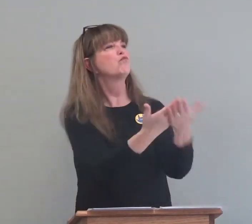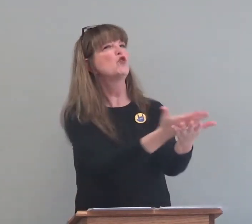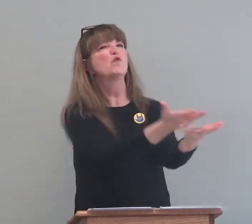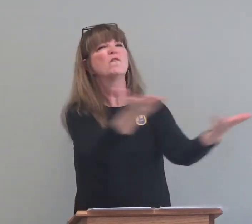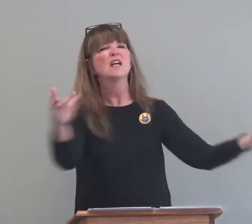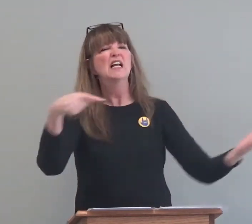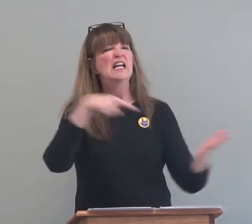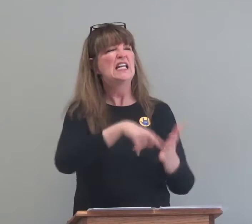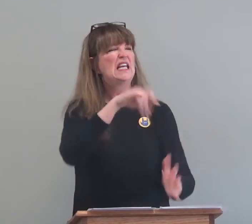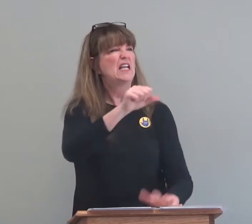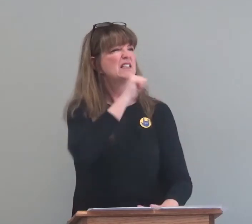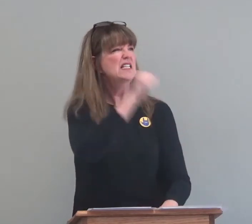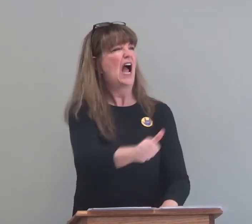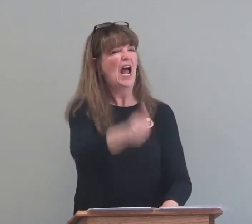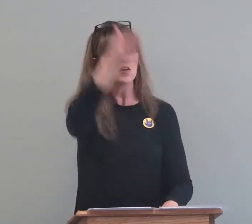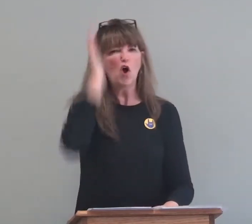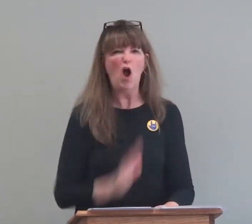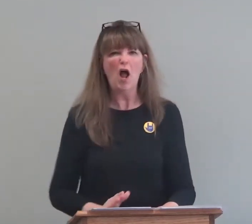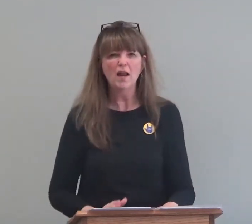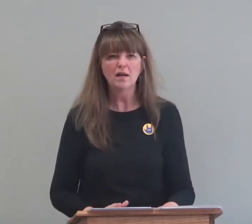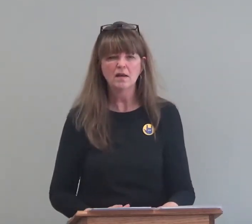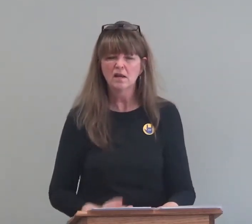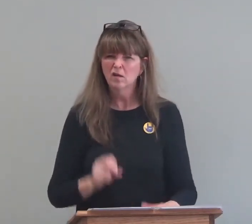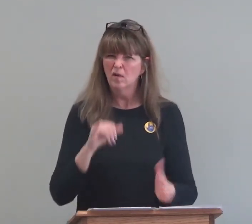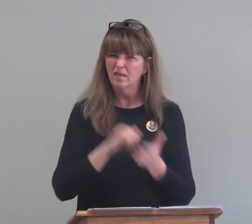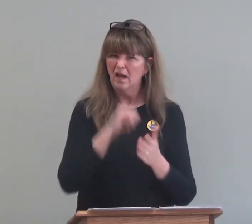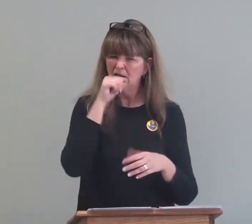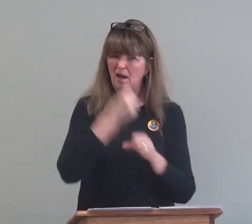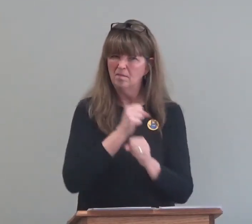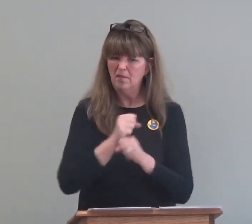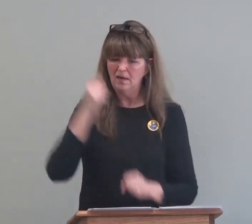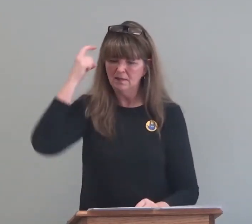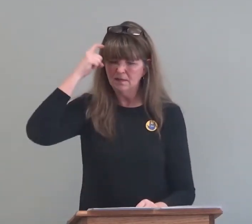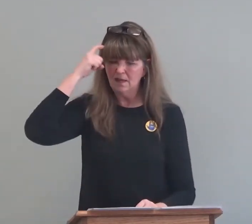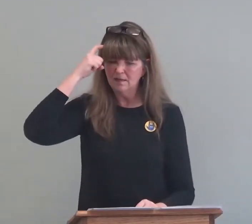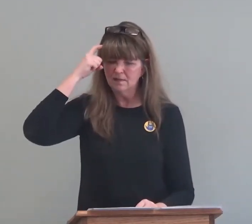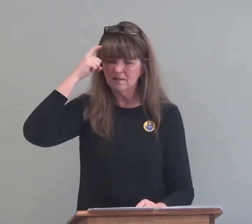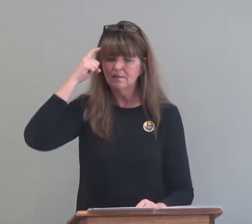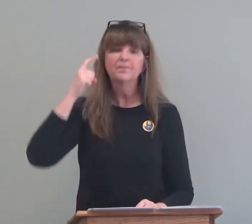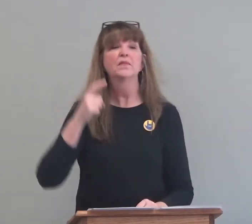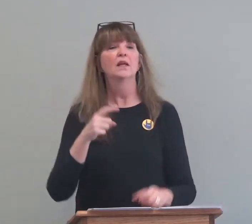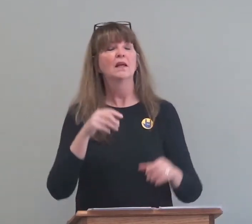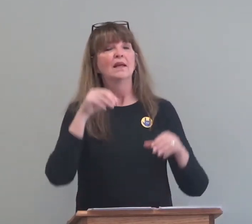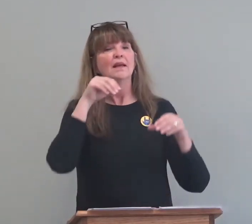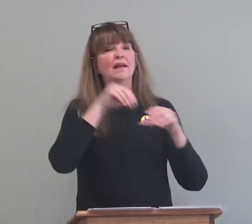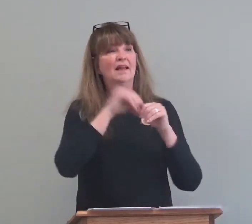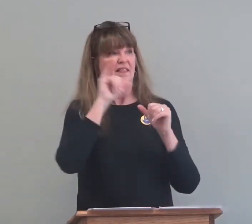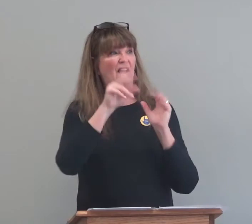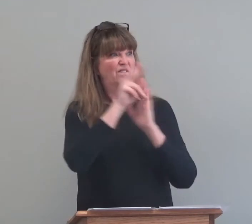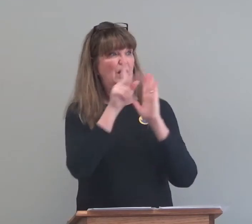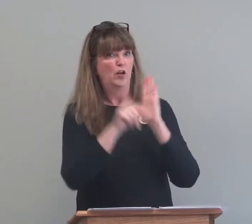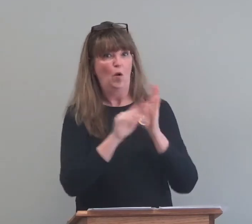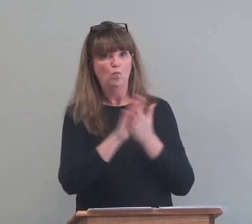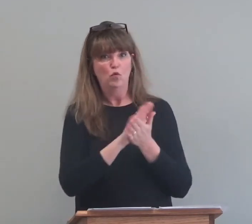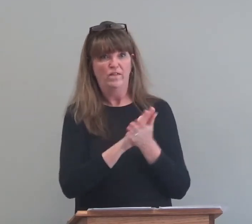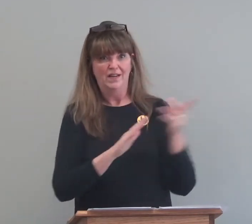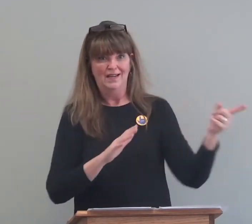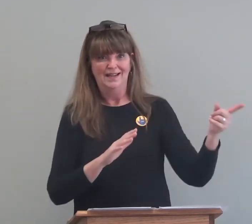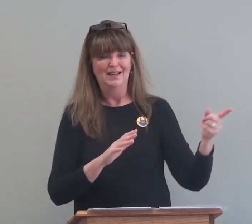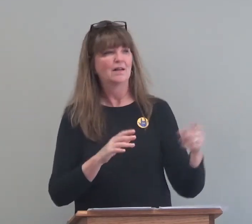Because the government and the Jewish leaders wanted to find Jesus' body to prove he wasn't God.